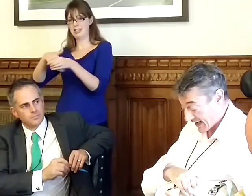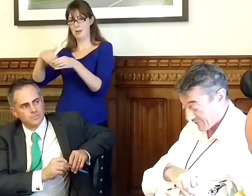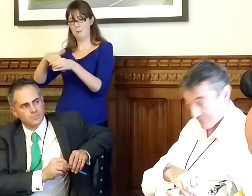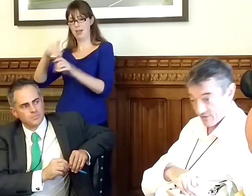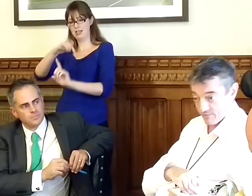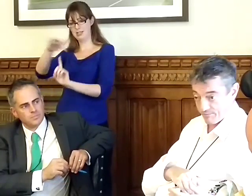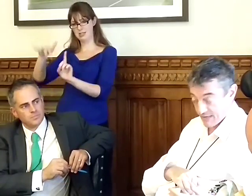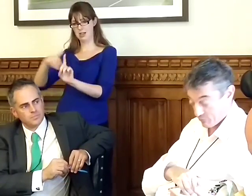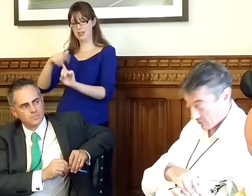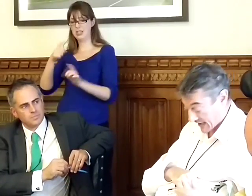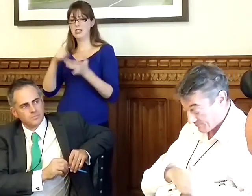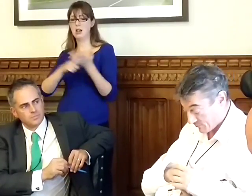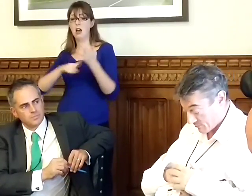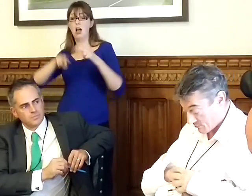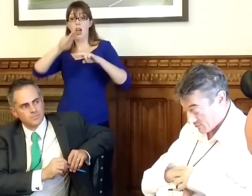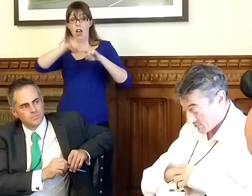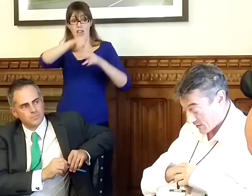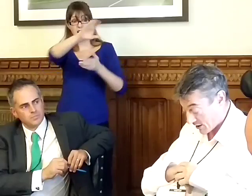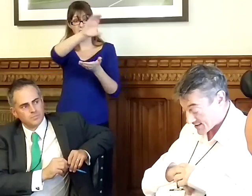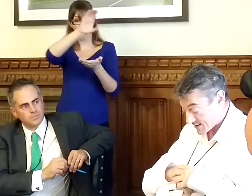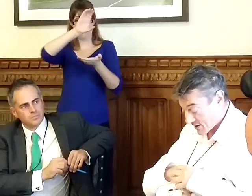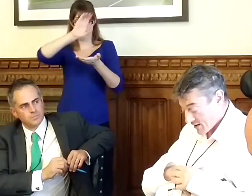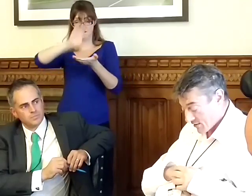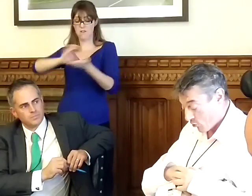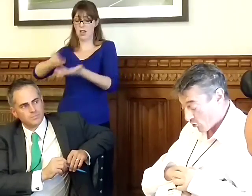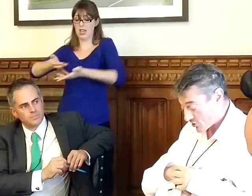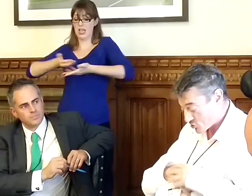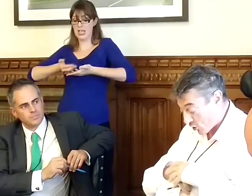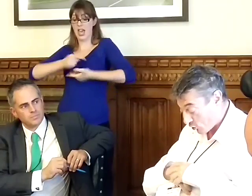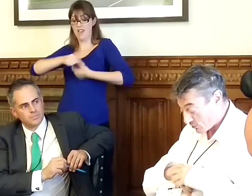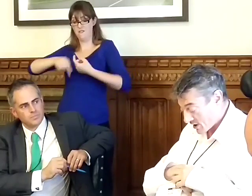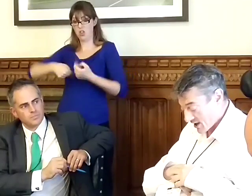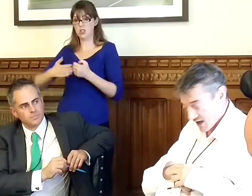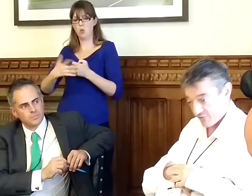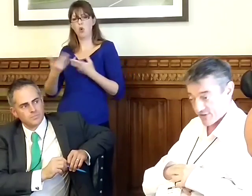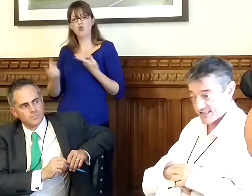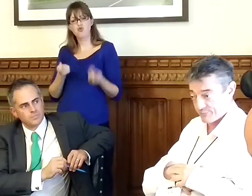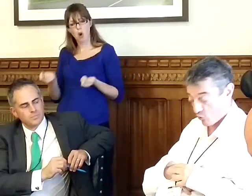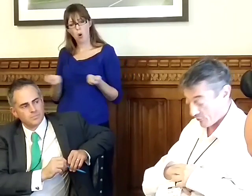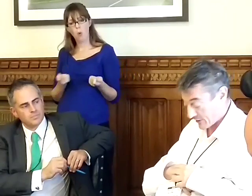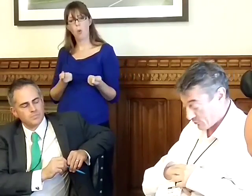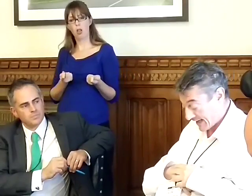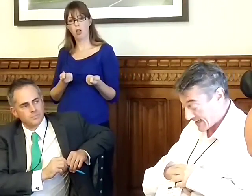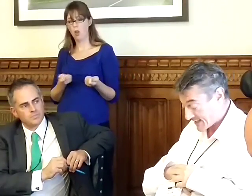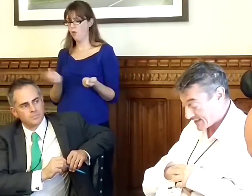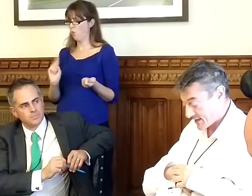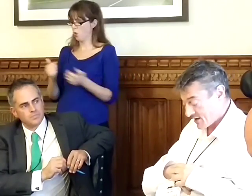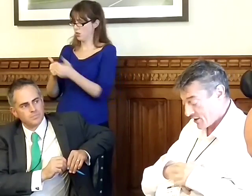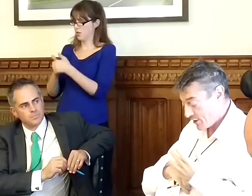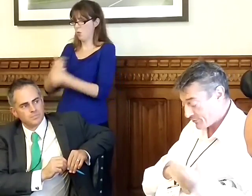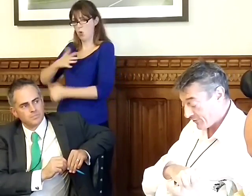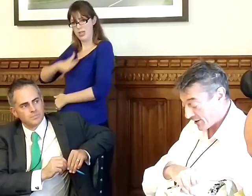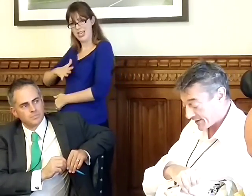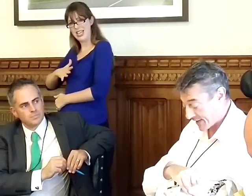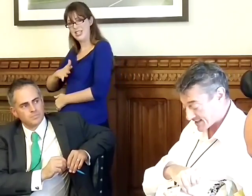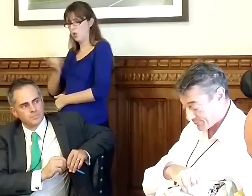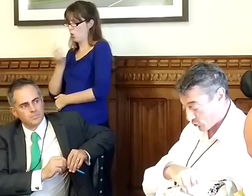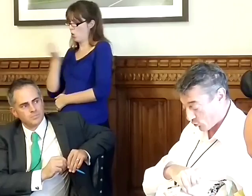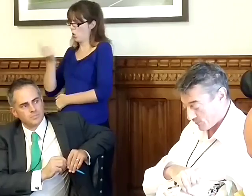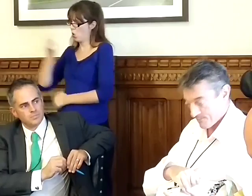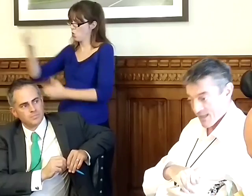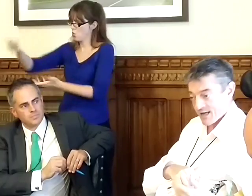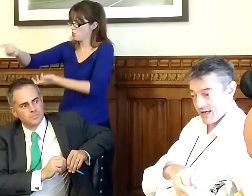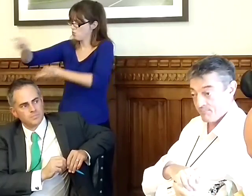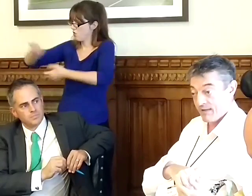ILF money gave us more control over the support that we needed, who provided